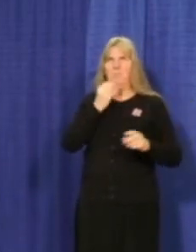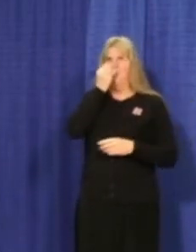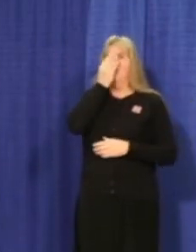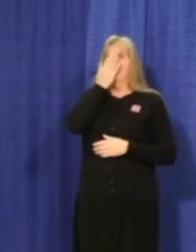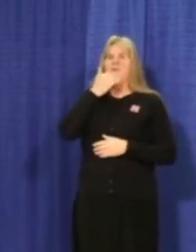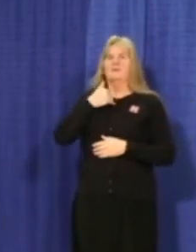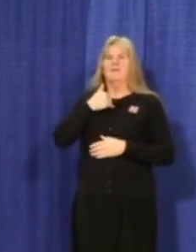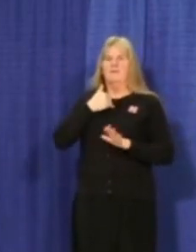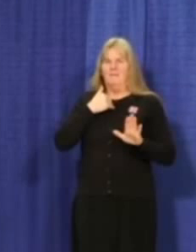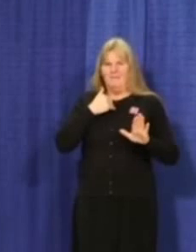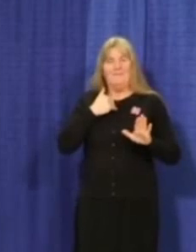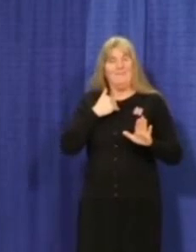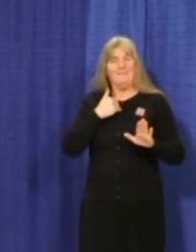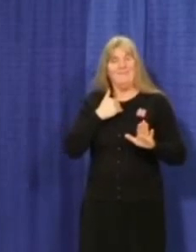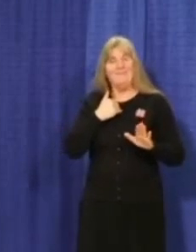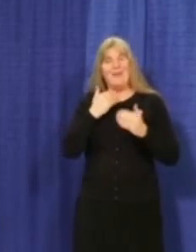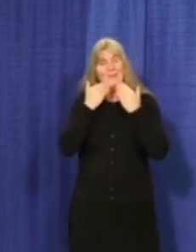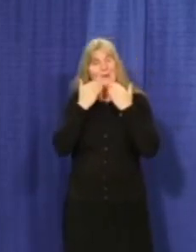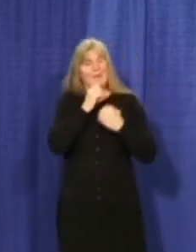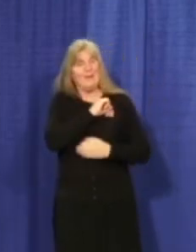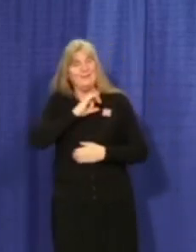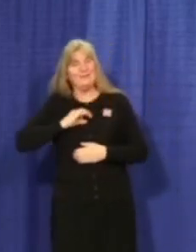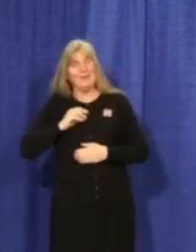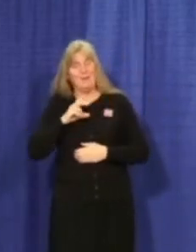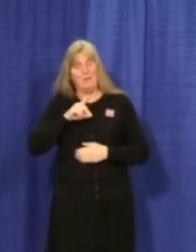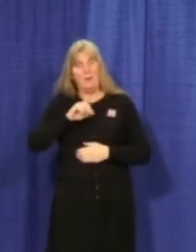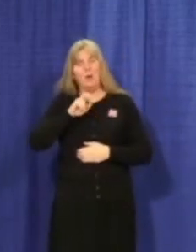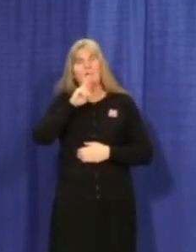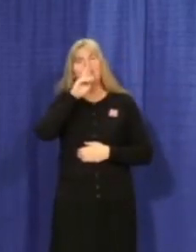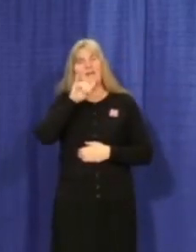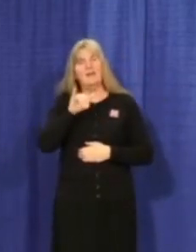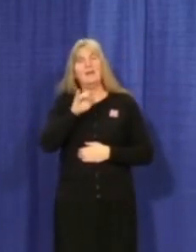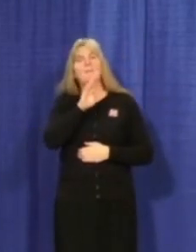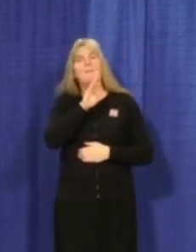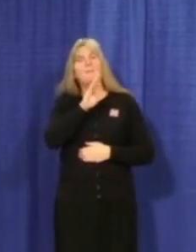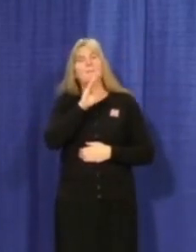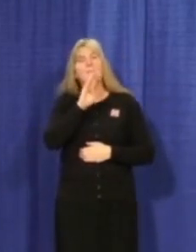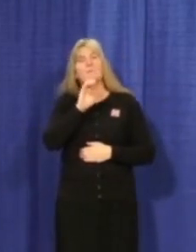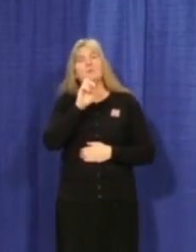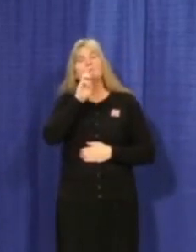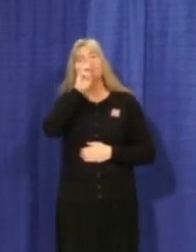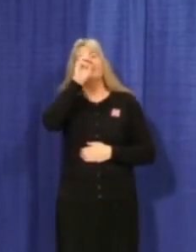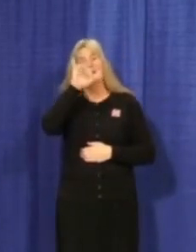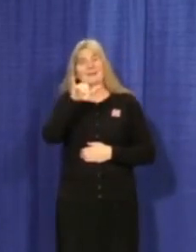distance. So I want to thank the staff at Polarity Brewing for being so